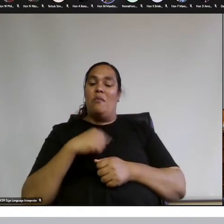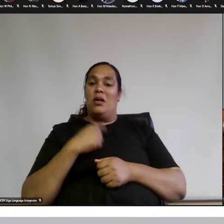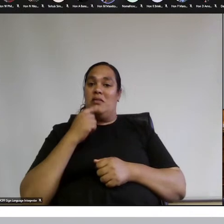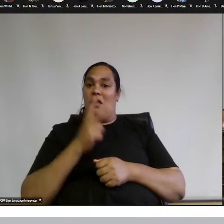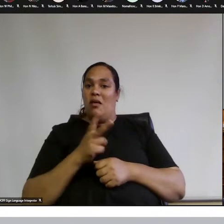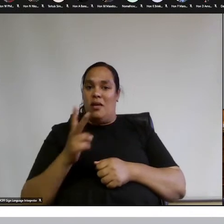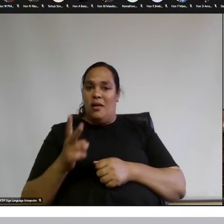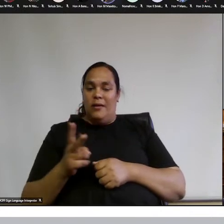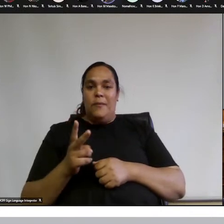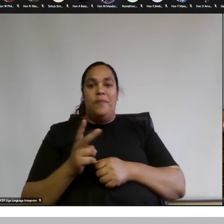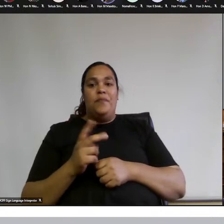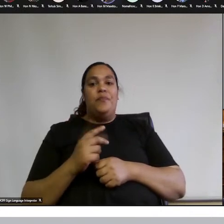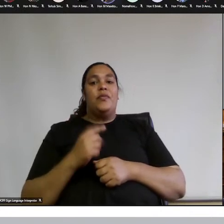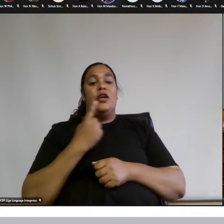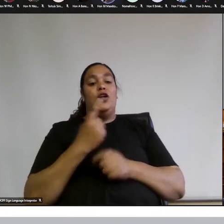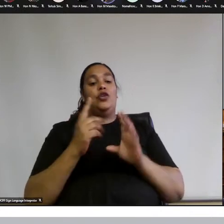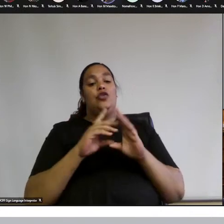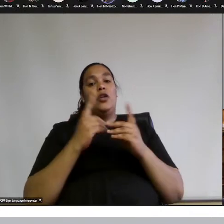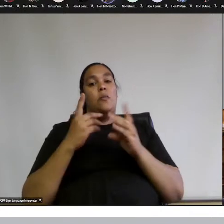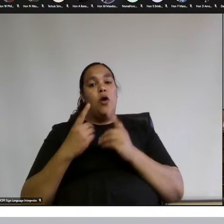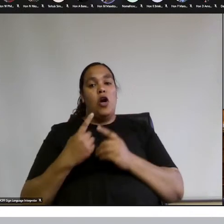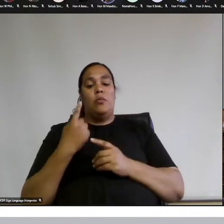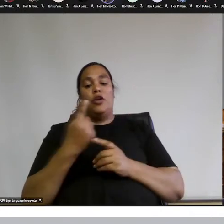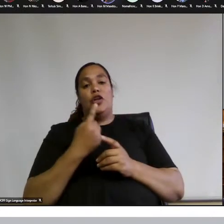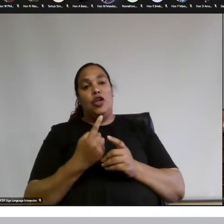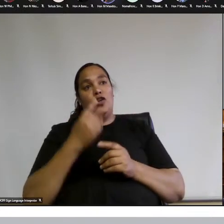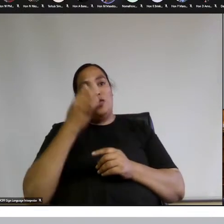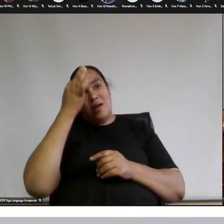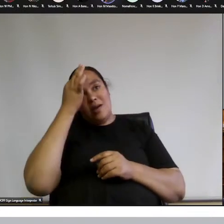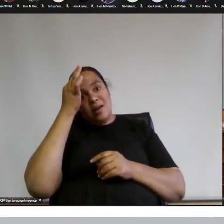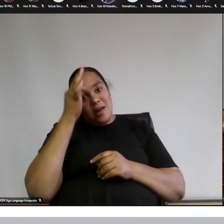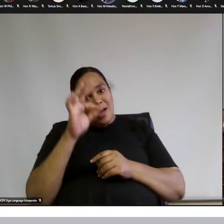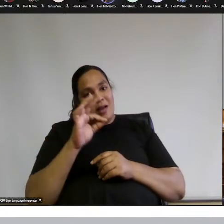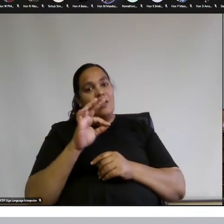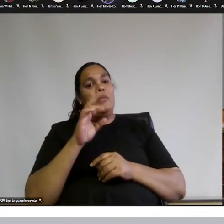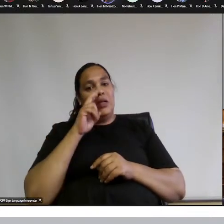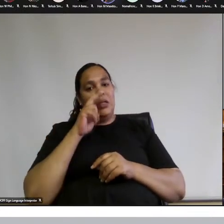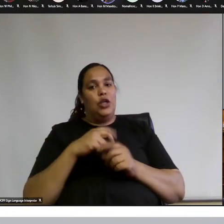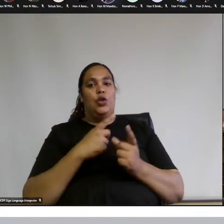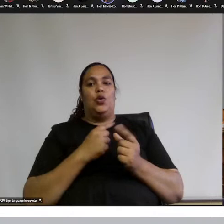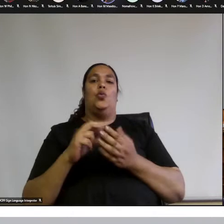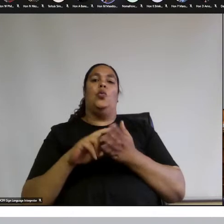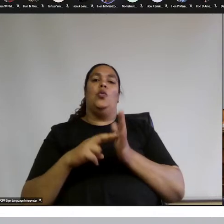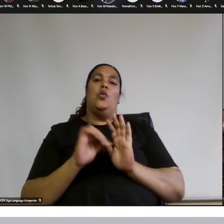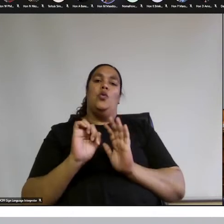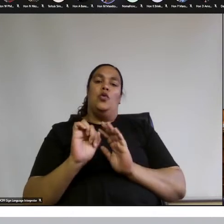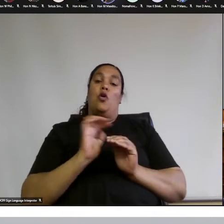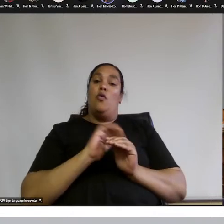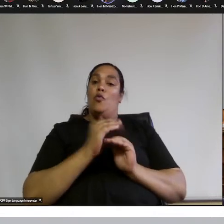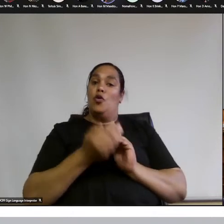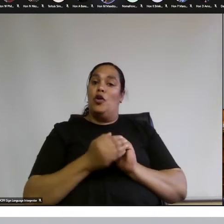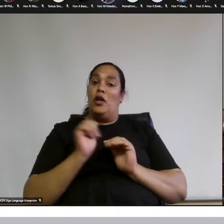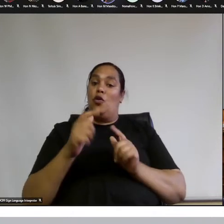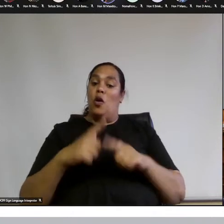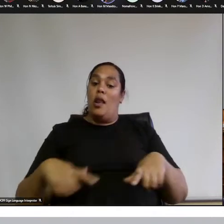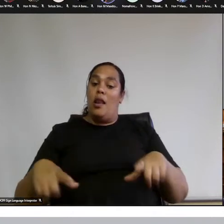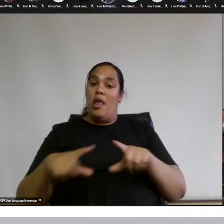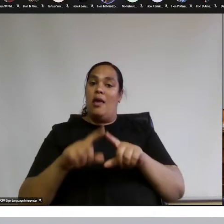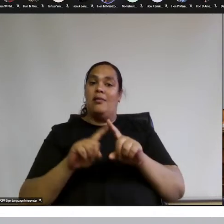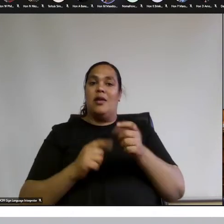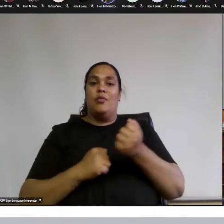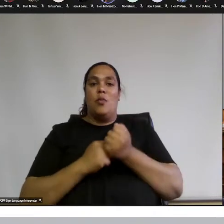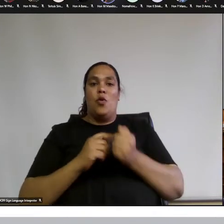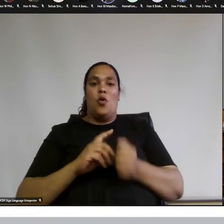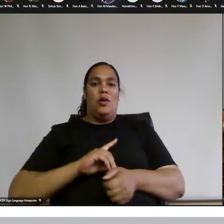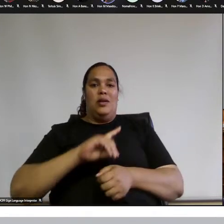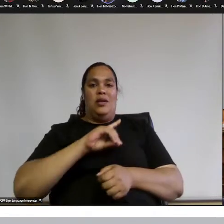again, every department and every sphere of government must play its role, protect its land and support the